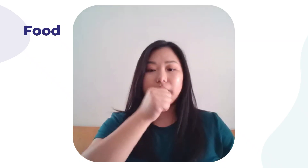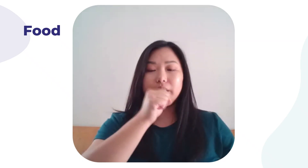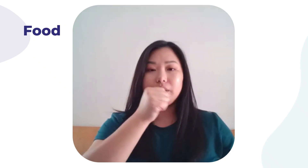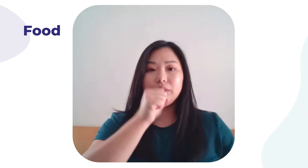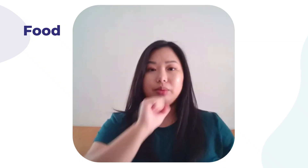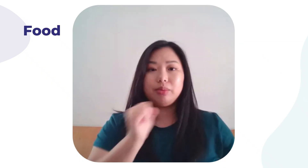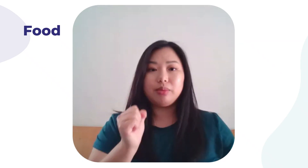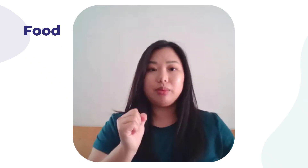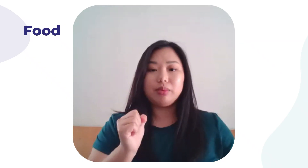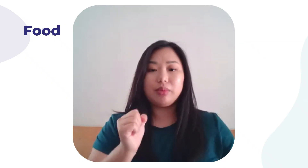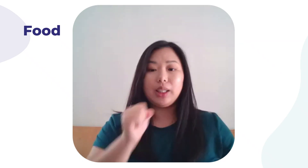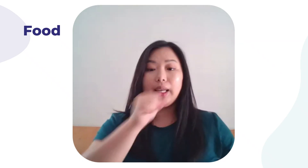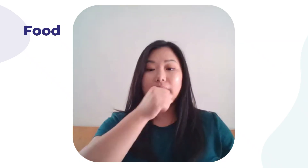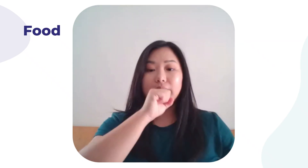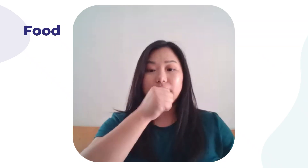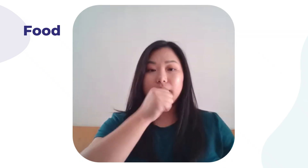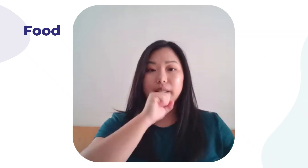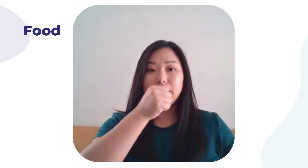Carrot.